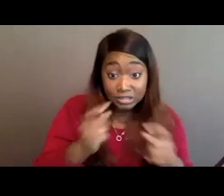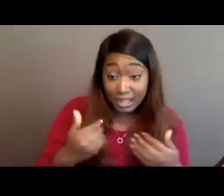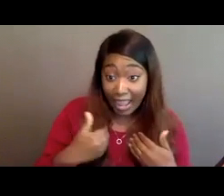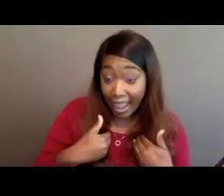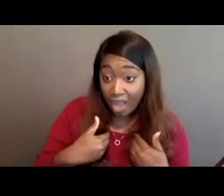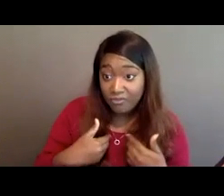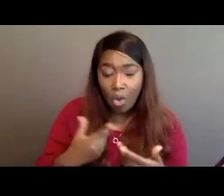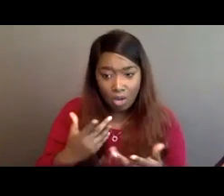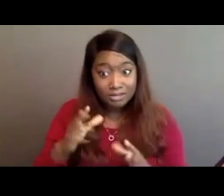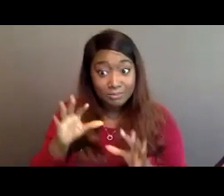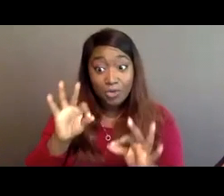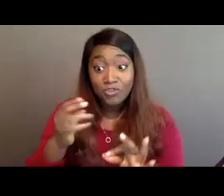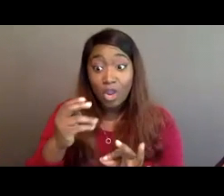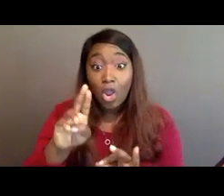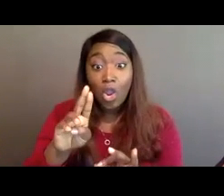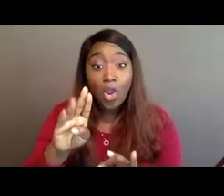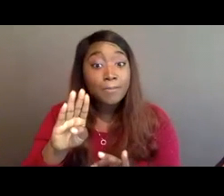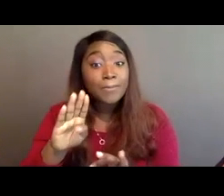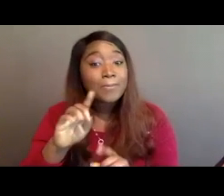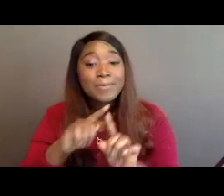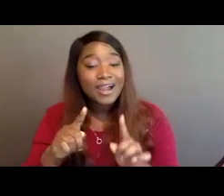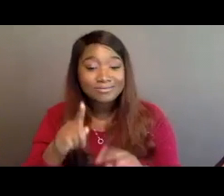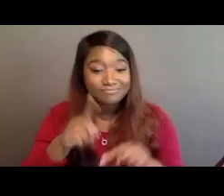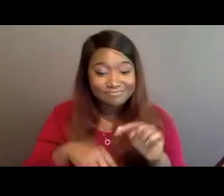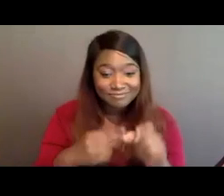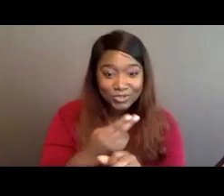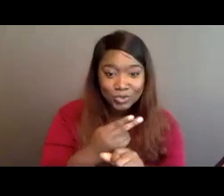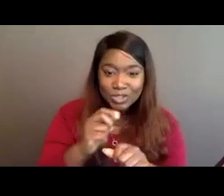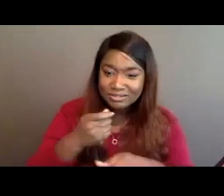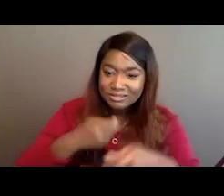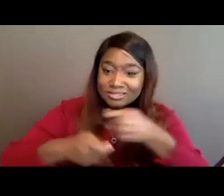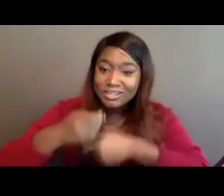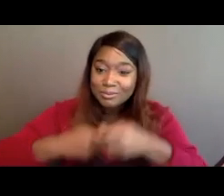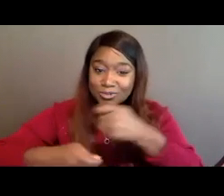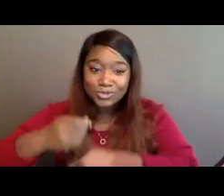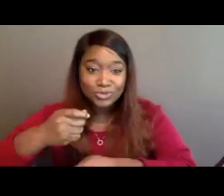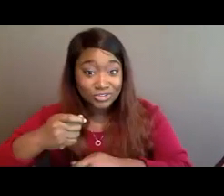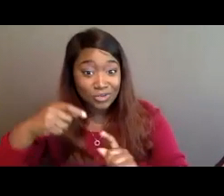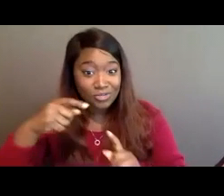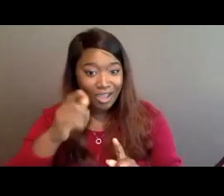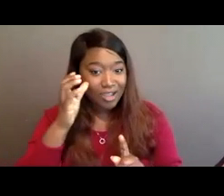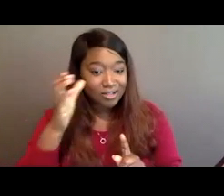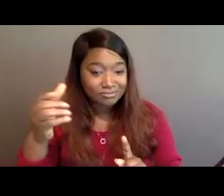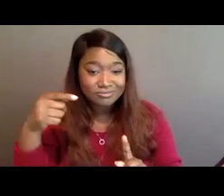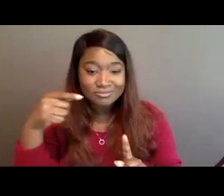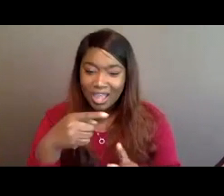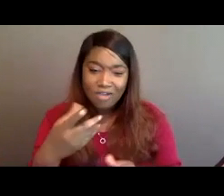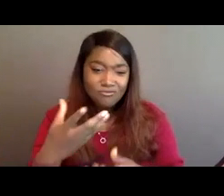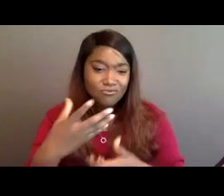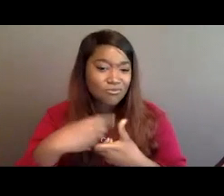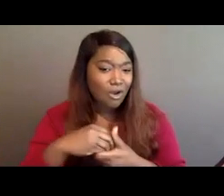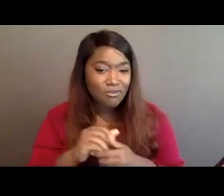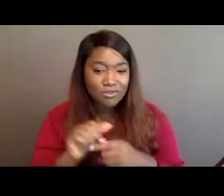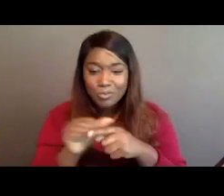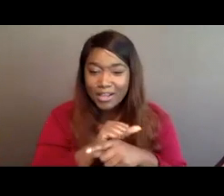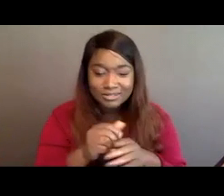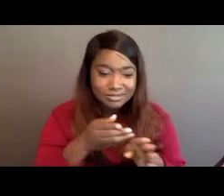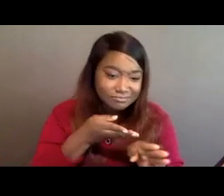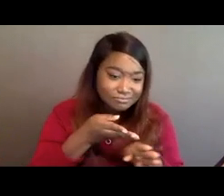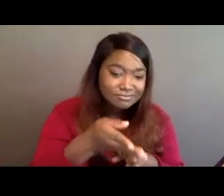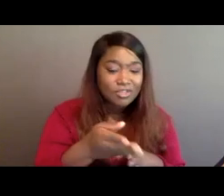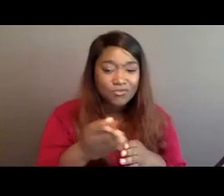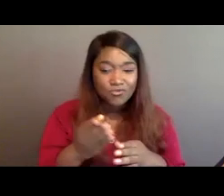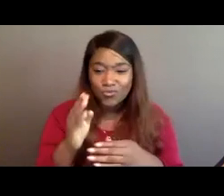there are others that can be substituted. This idea of substitution has been part of our practices forever because